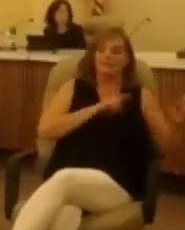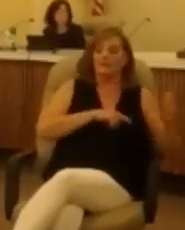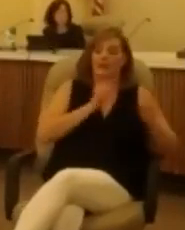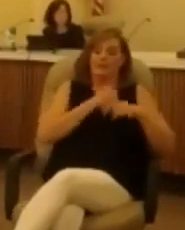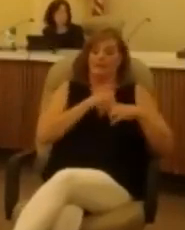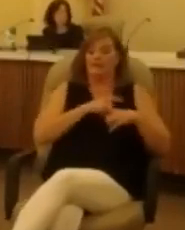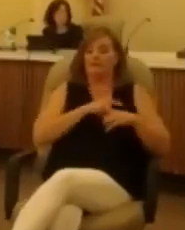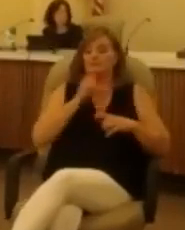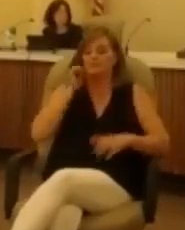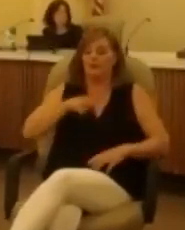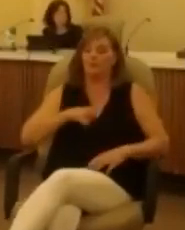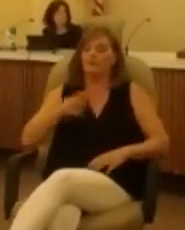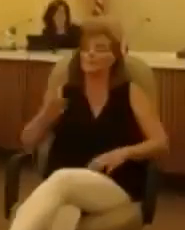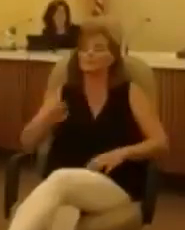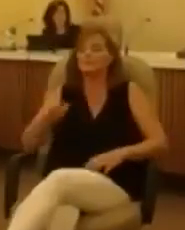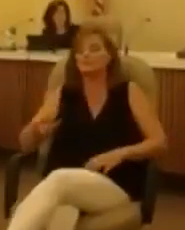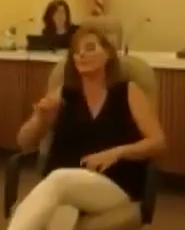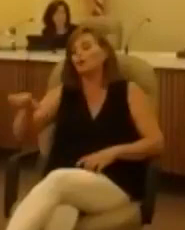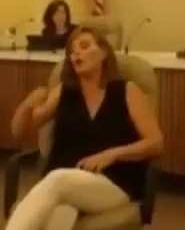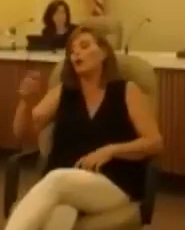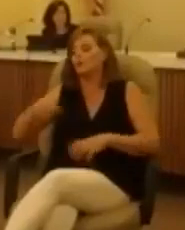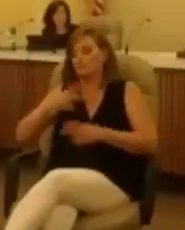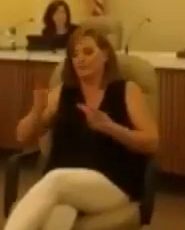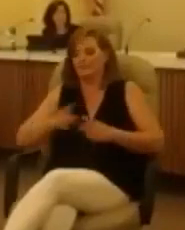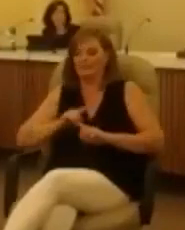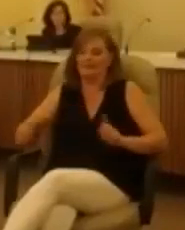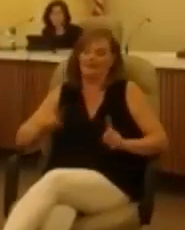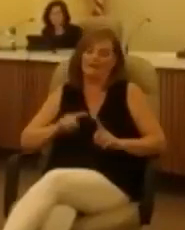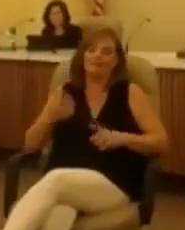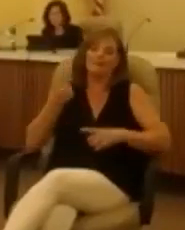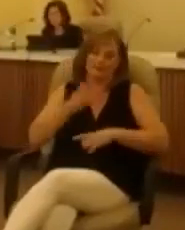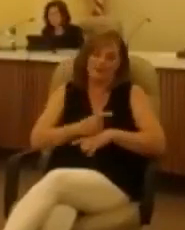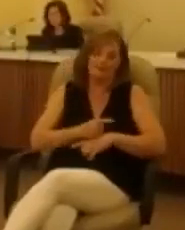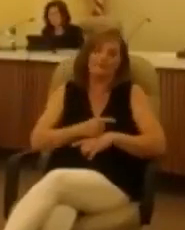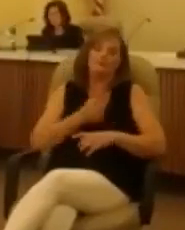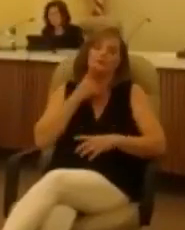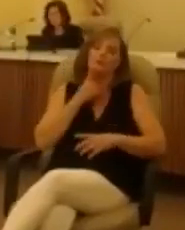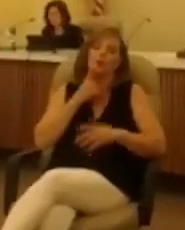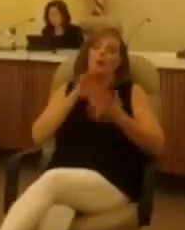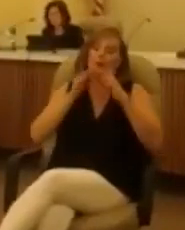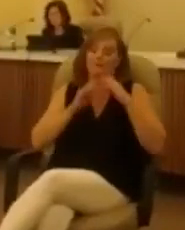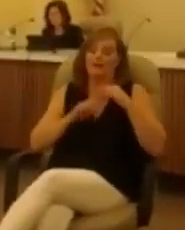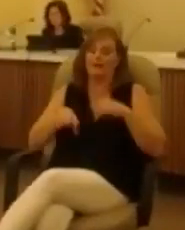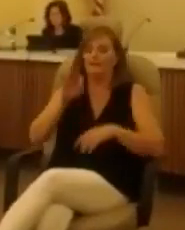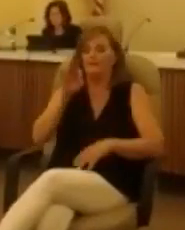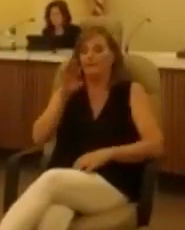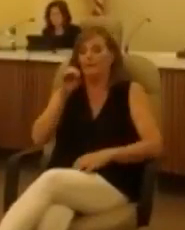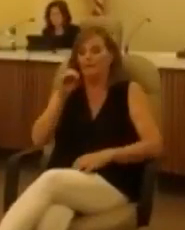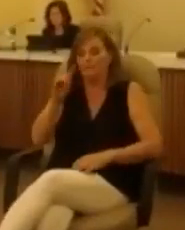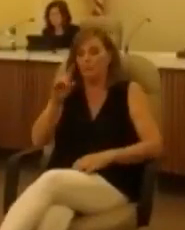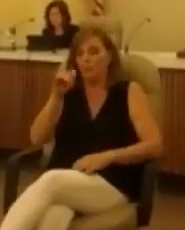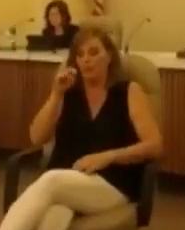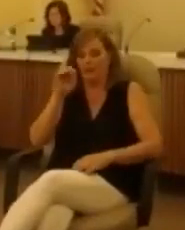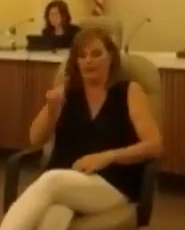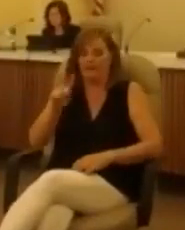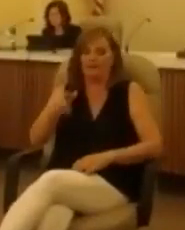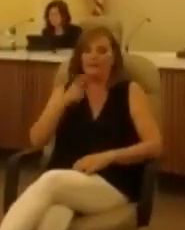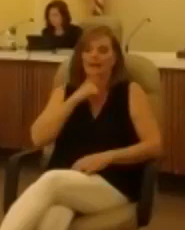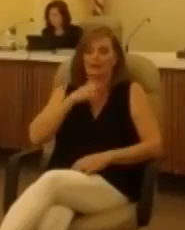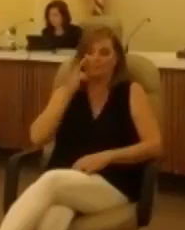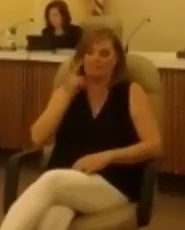several locations on different days. You just go online on the link and you can see where the locations are going to be around the